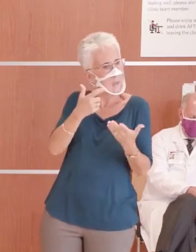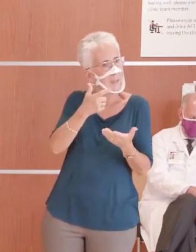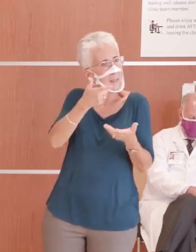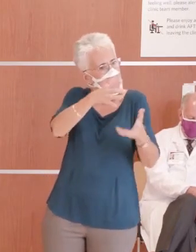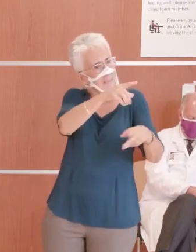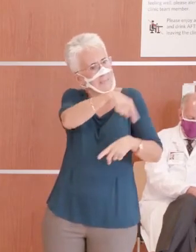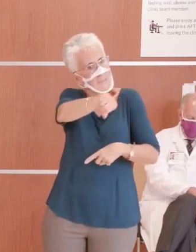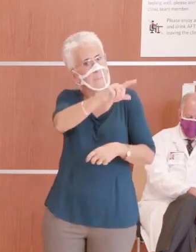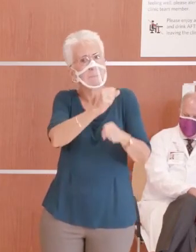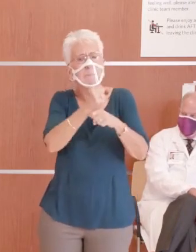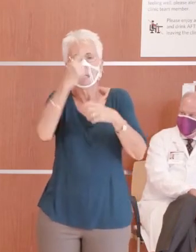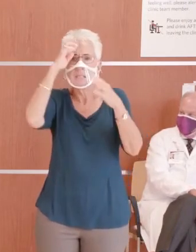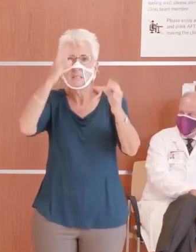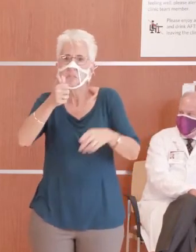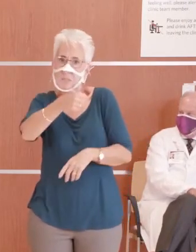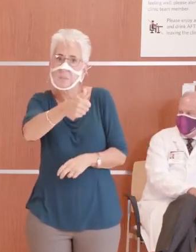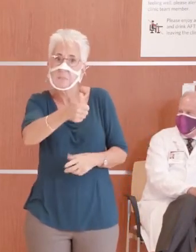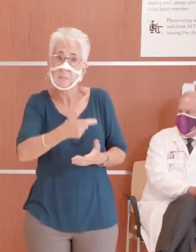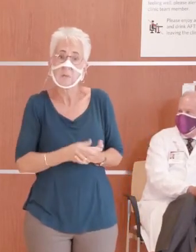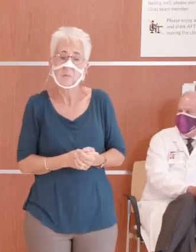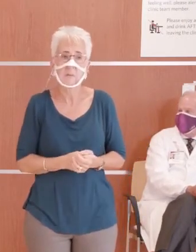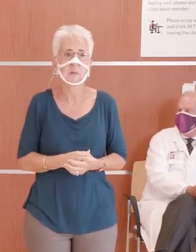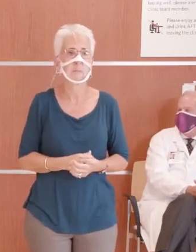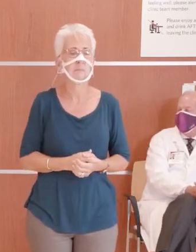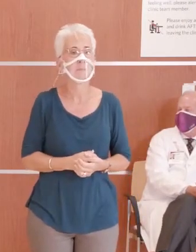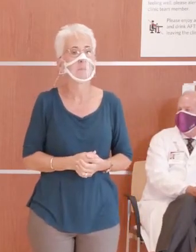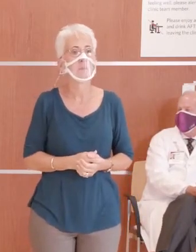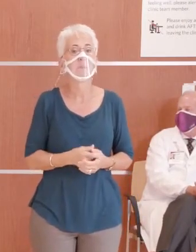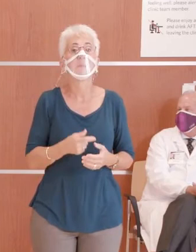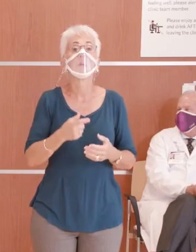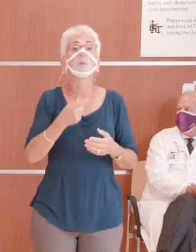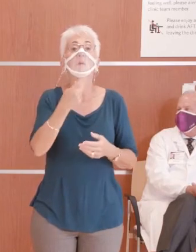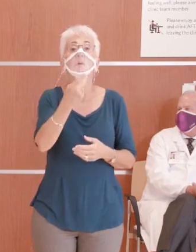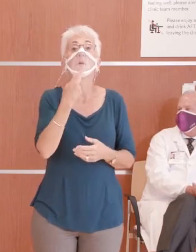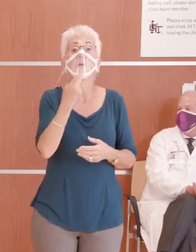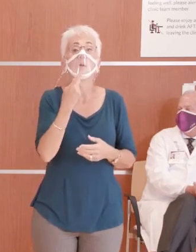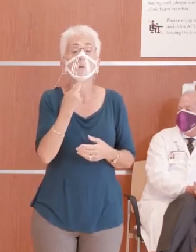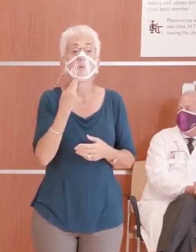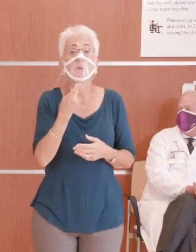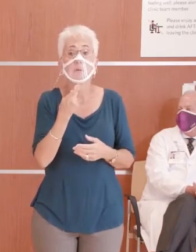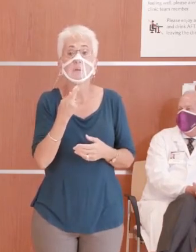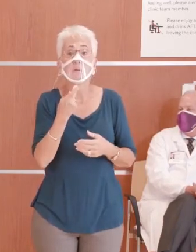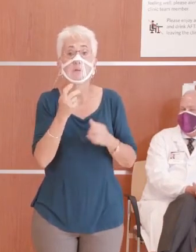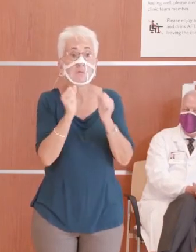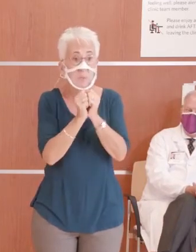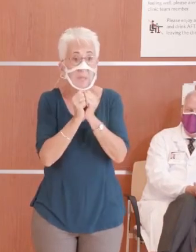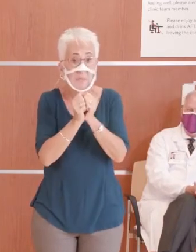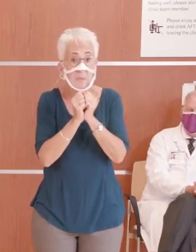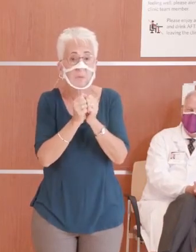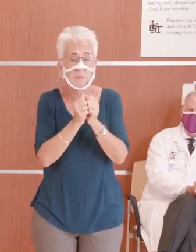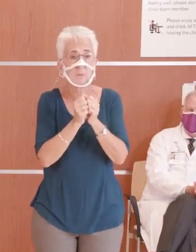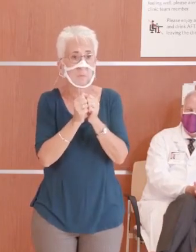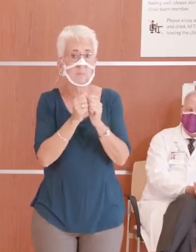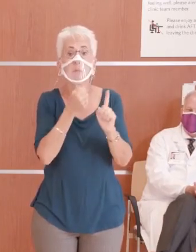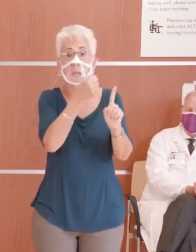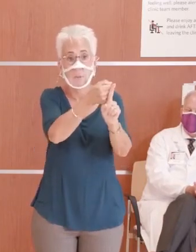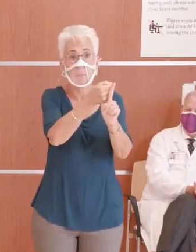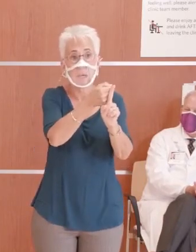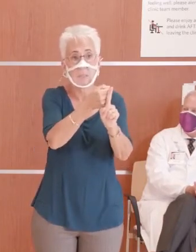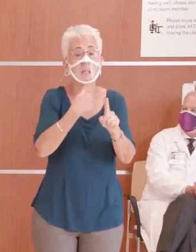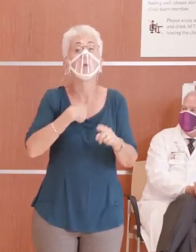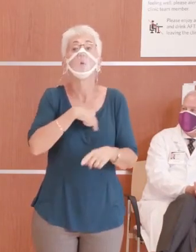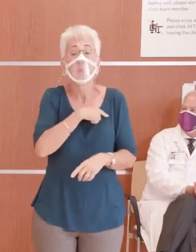decision to be vaccinated. Together, we are making an impact, and we have the power to